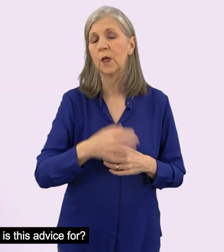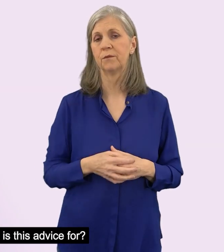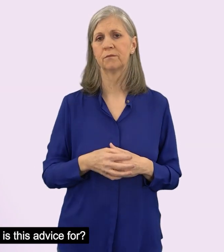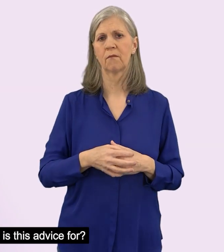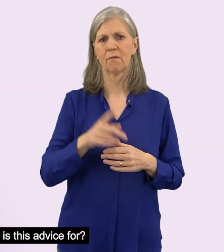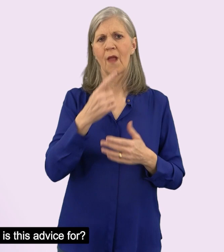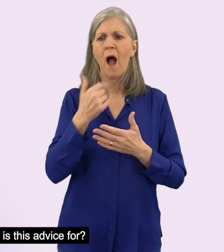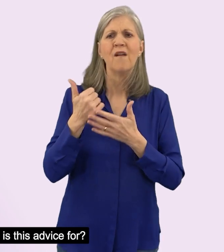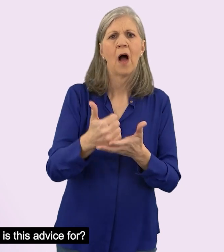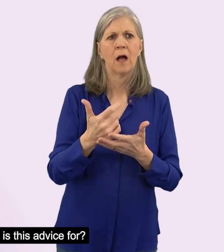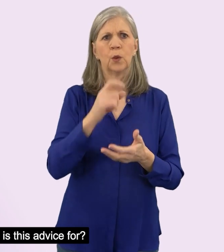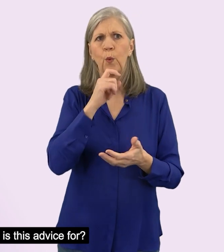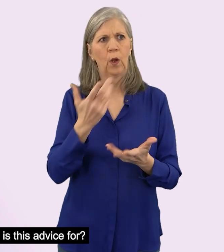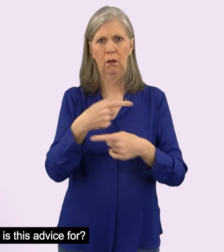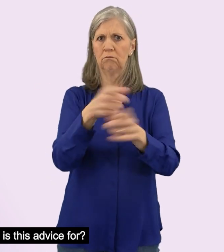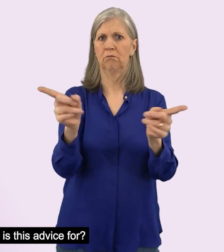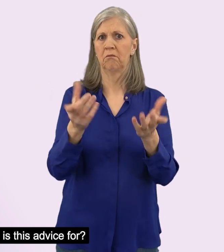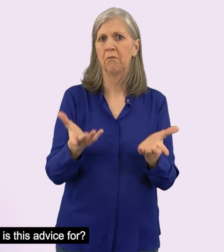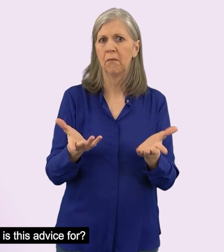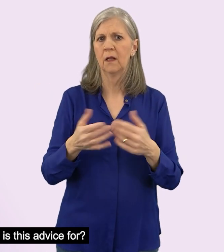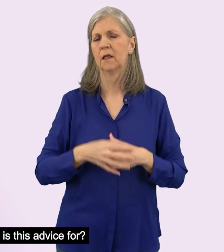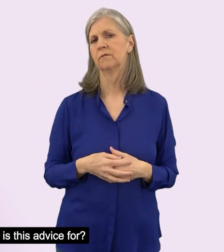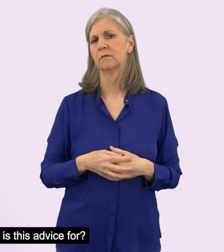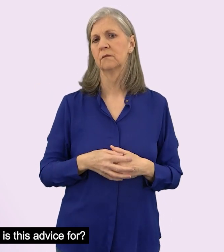2. Who is this advice for?